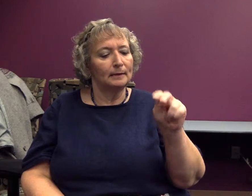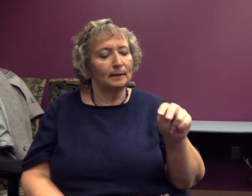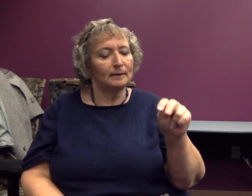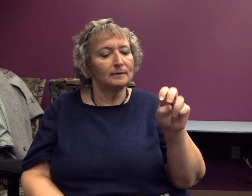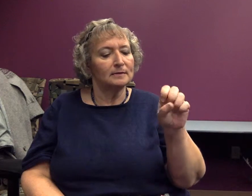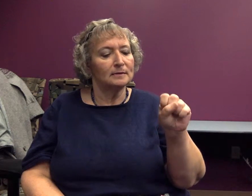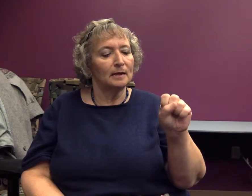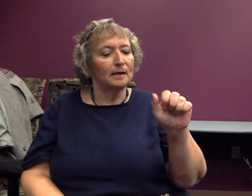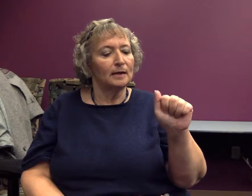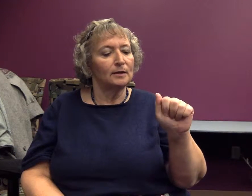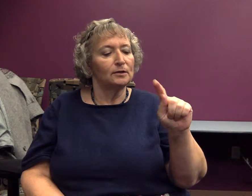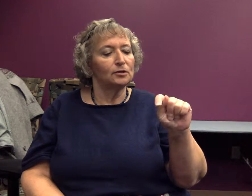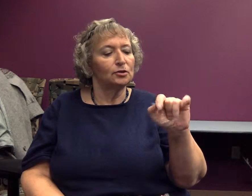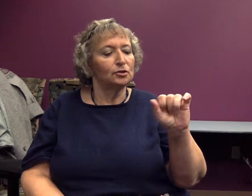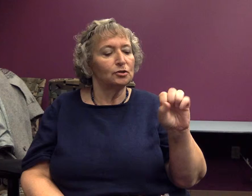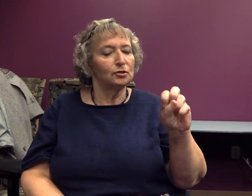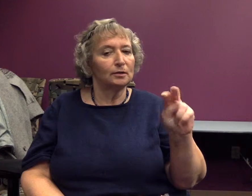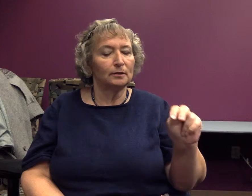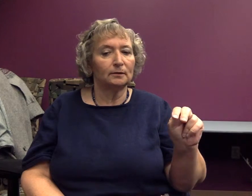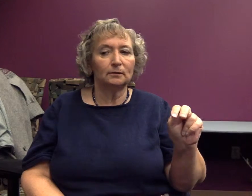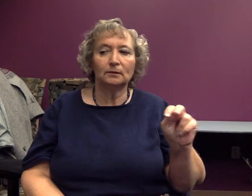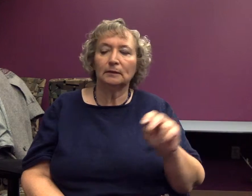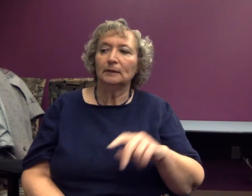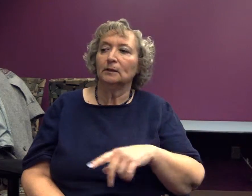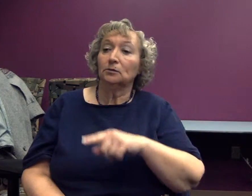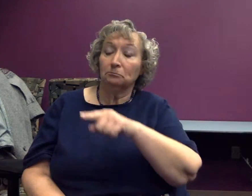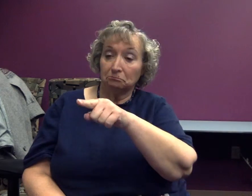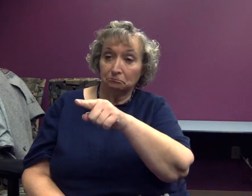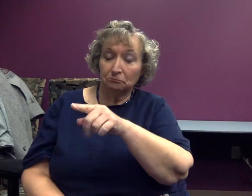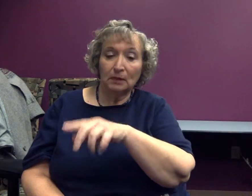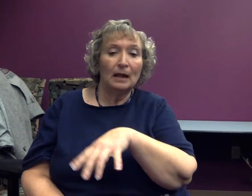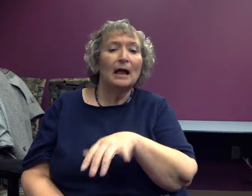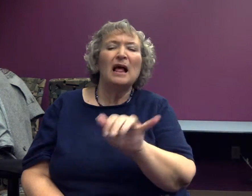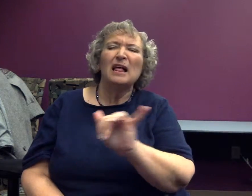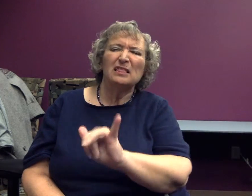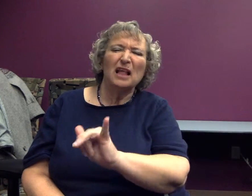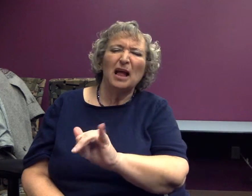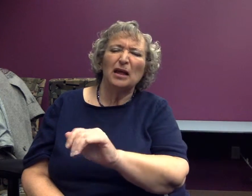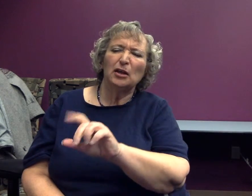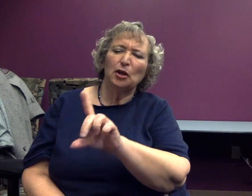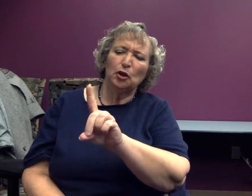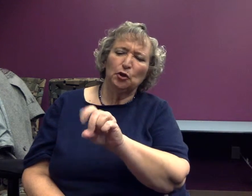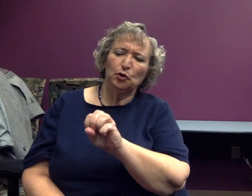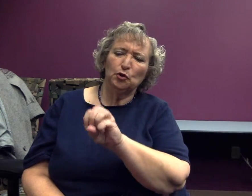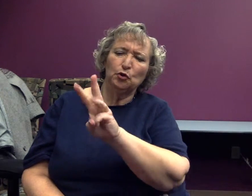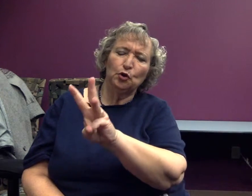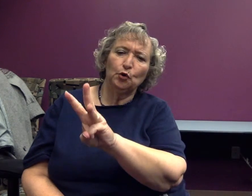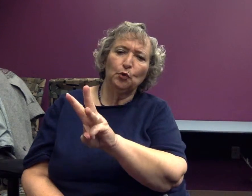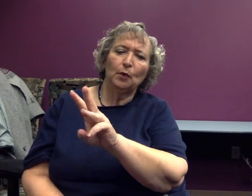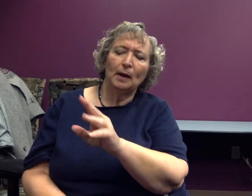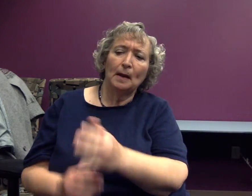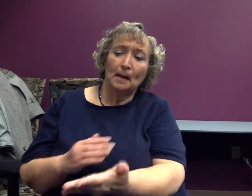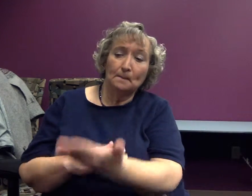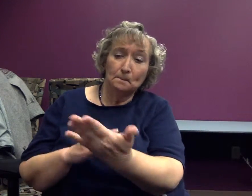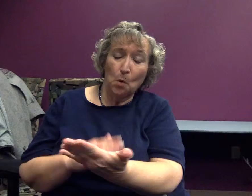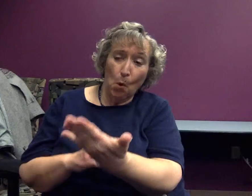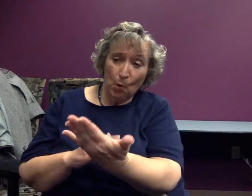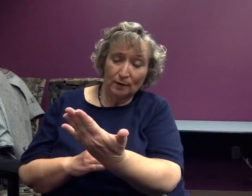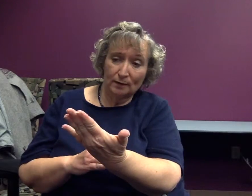Curtis? Like dew, in the morning. Okay, dew on the grass. If you happen to get up